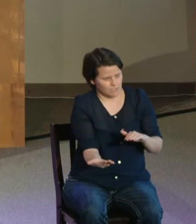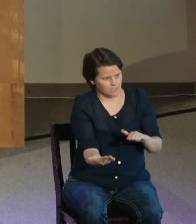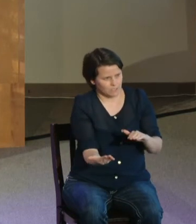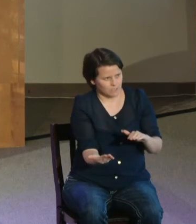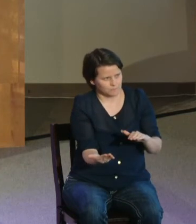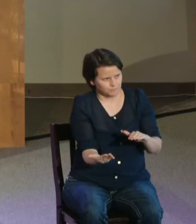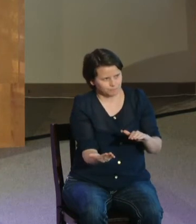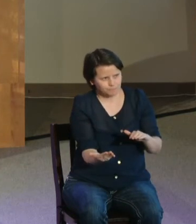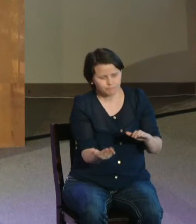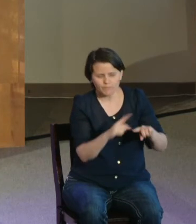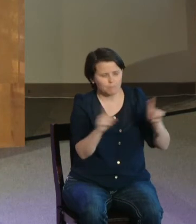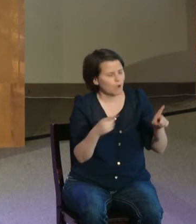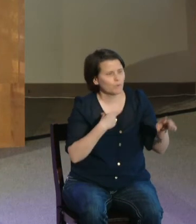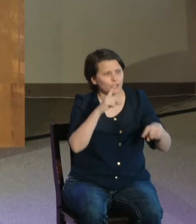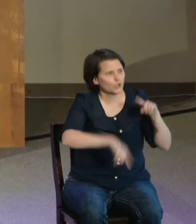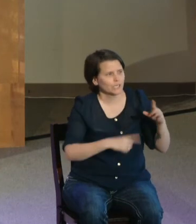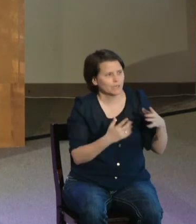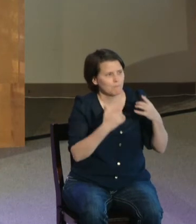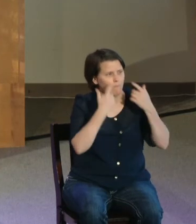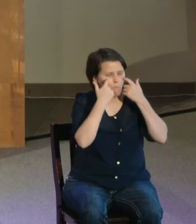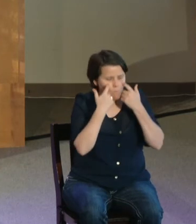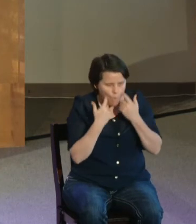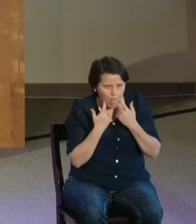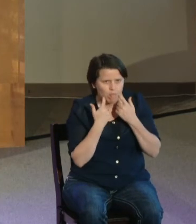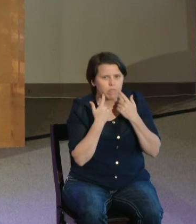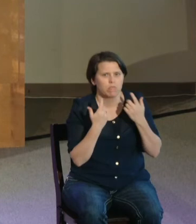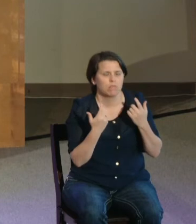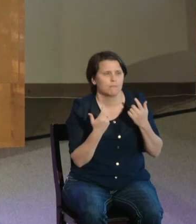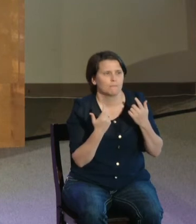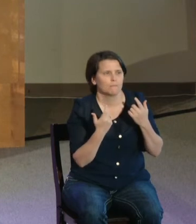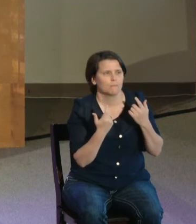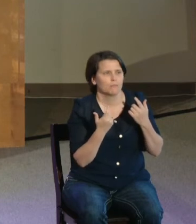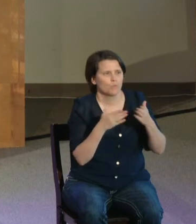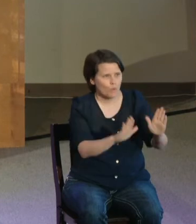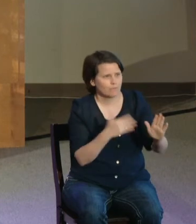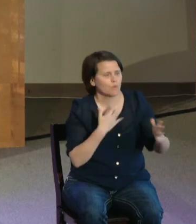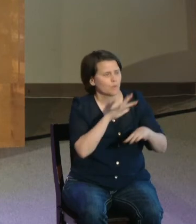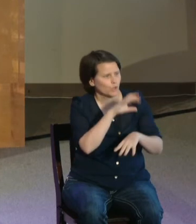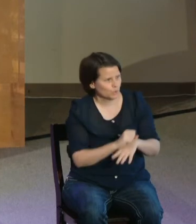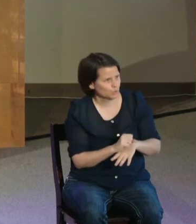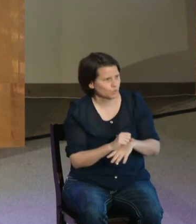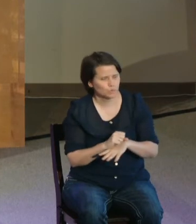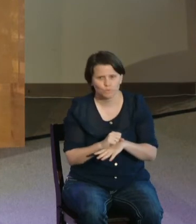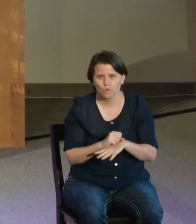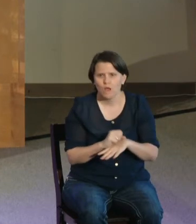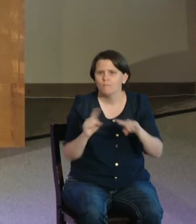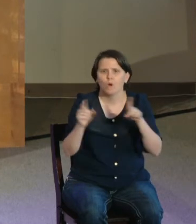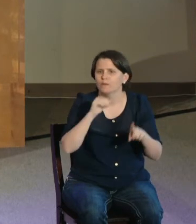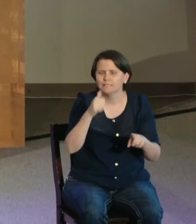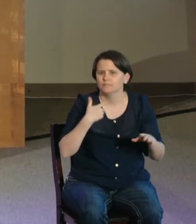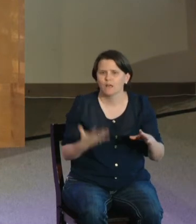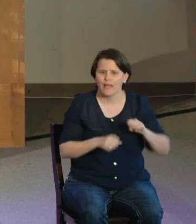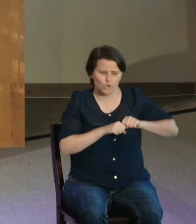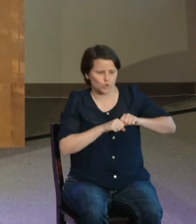the added burden there is we couldn't even mourn them the way that we were used to mourning them. But what wasn't addressed is the grief associated